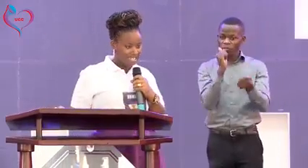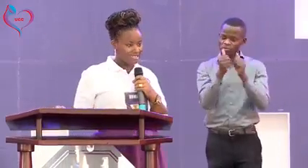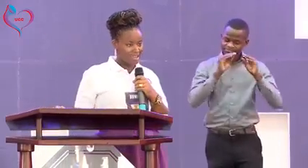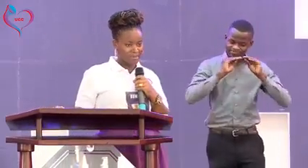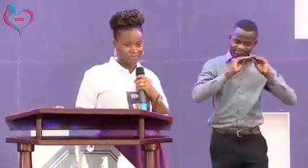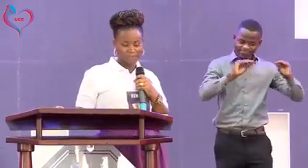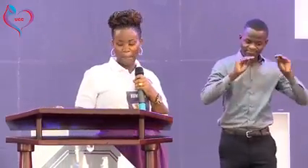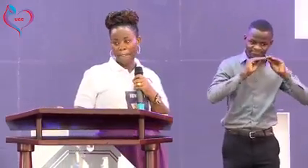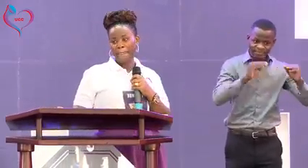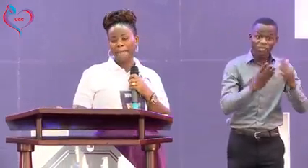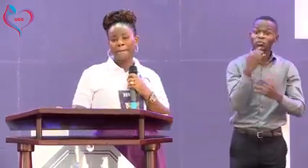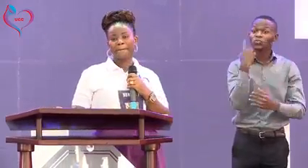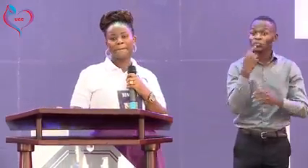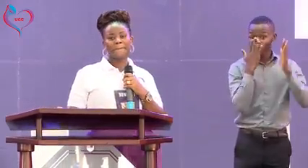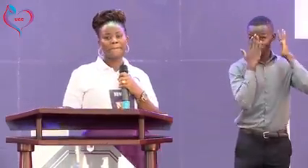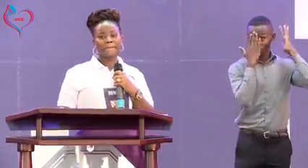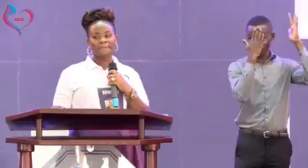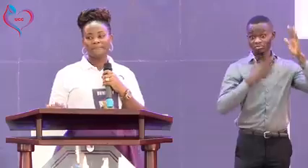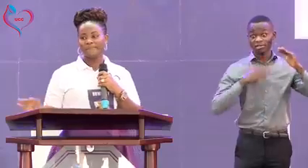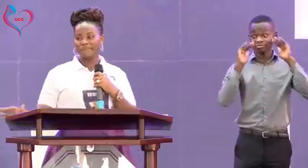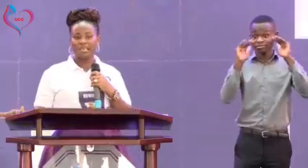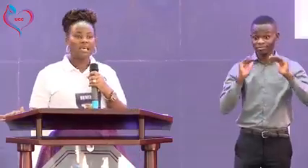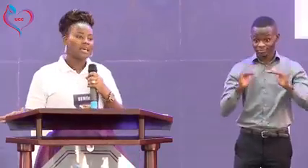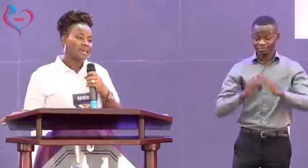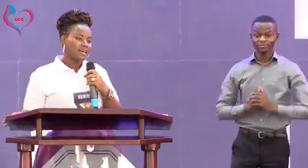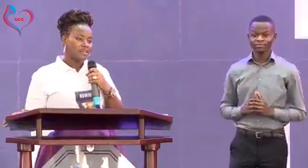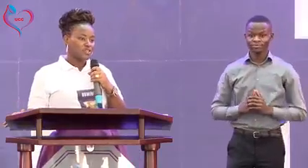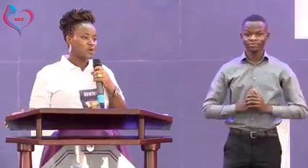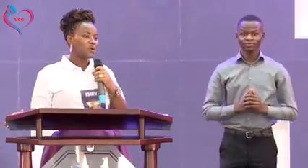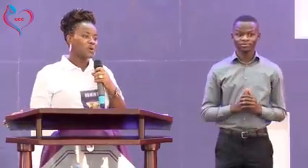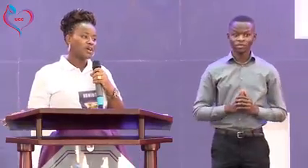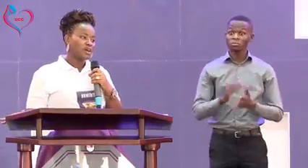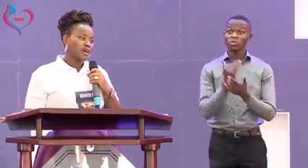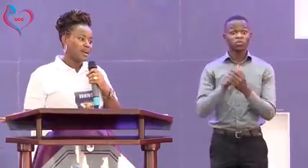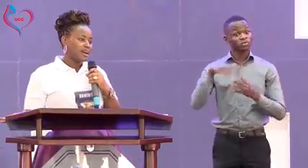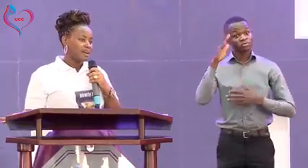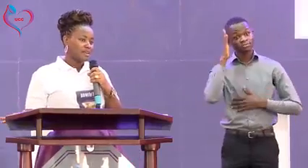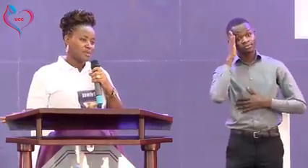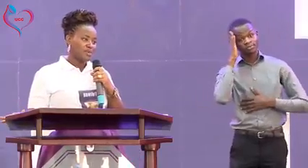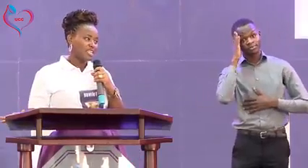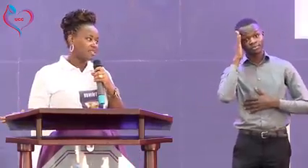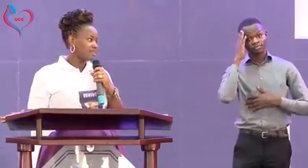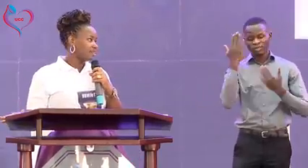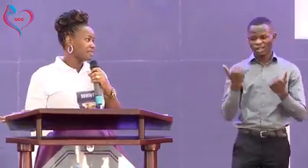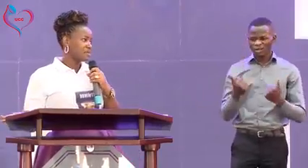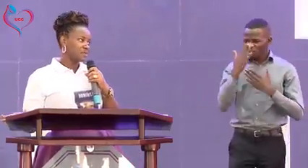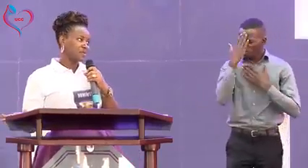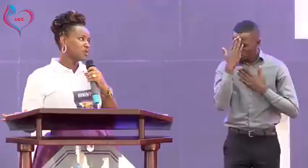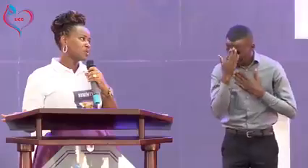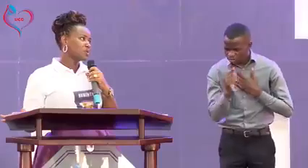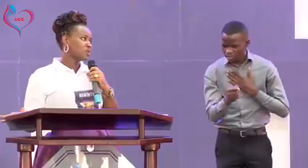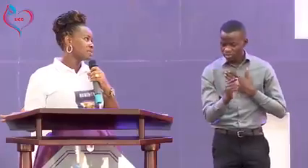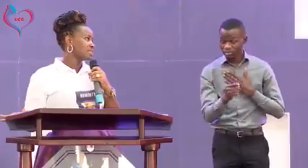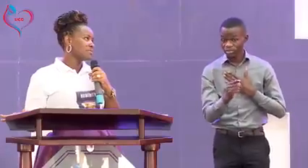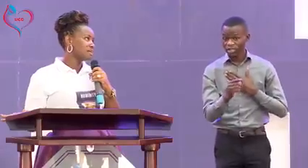by my teacher. Nebintu bitono nnyo ebyansomesebwa omusomesa wange. You know, humility, you